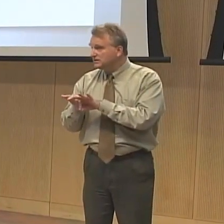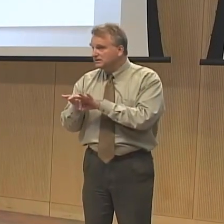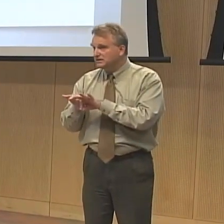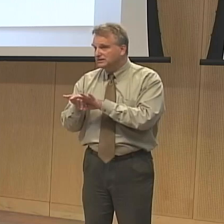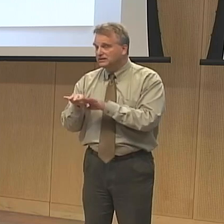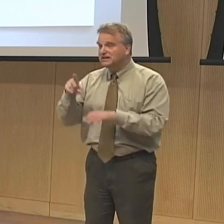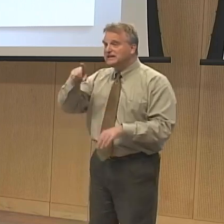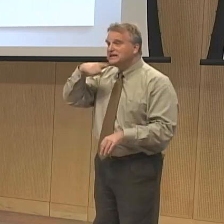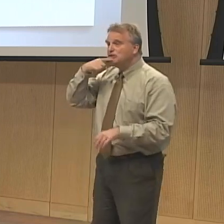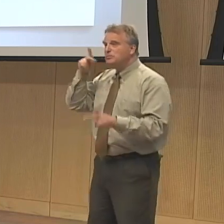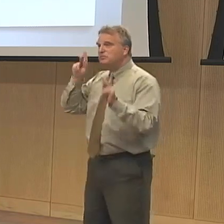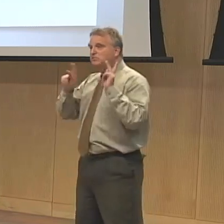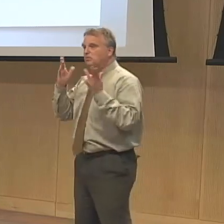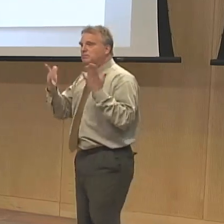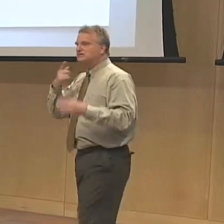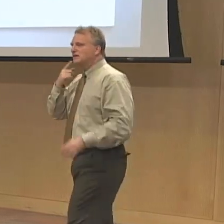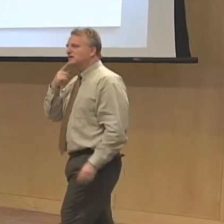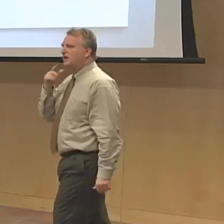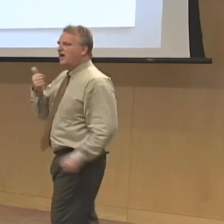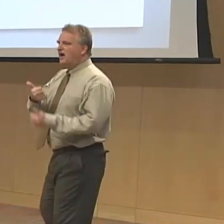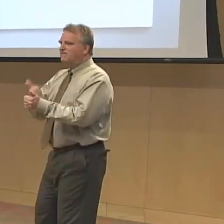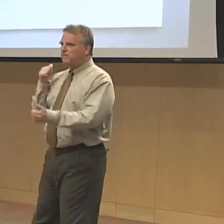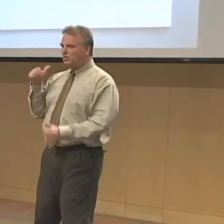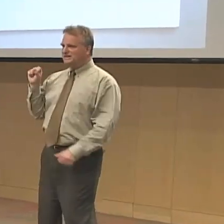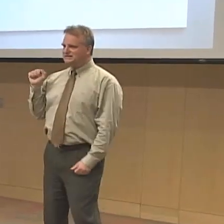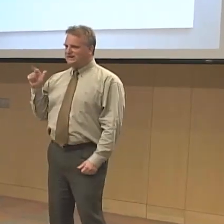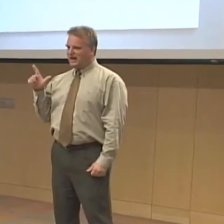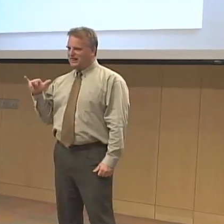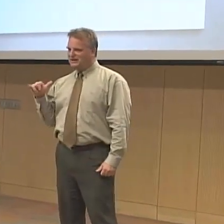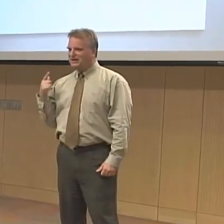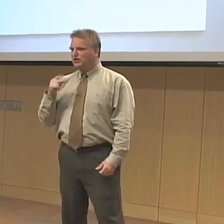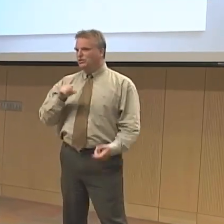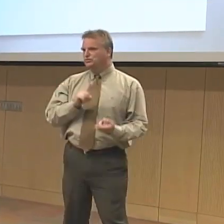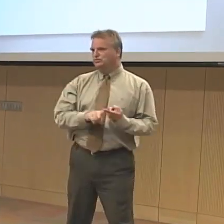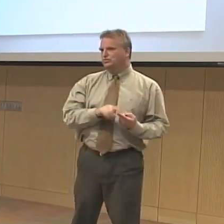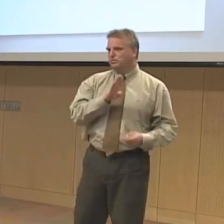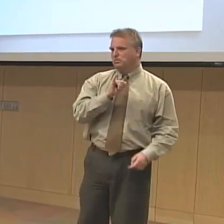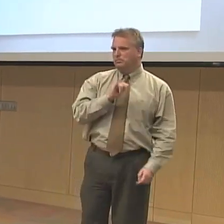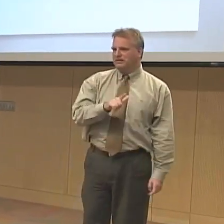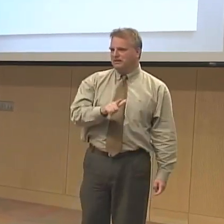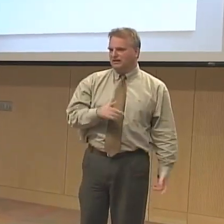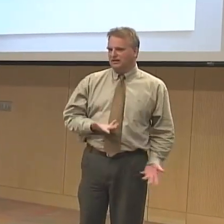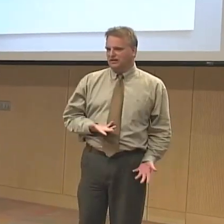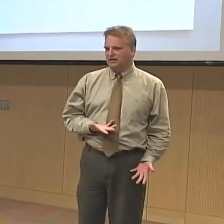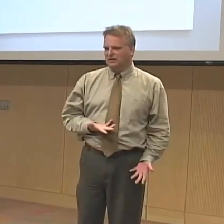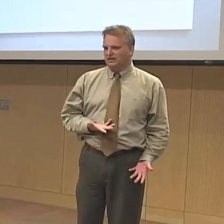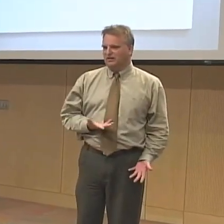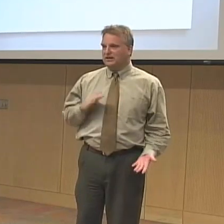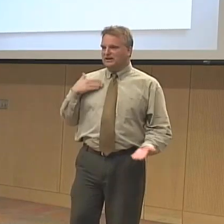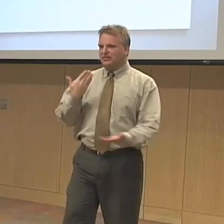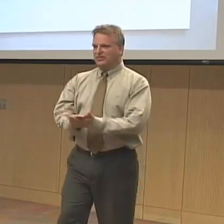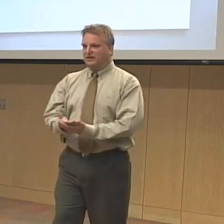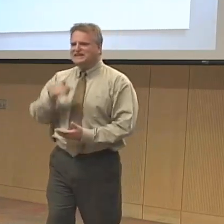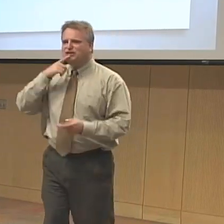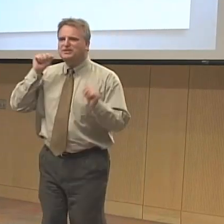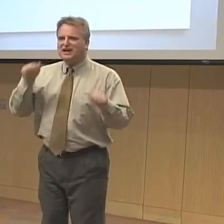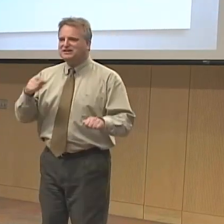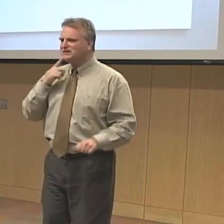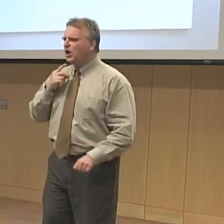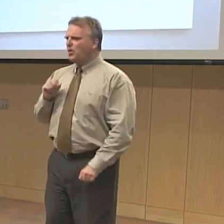Is that important? A hearing person may say, well, avoid Sally and just go be served by Bill. They get there, hearing person